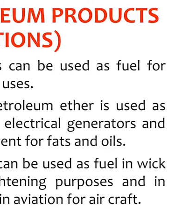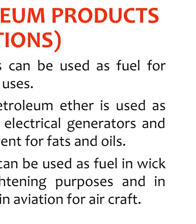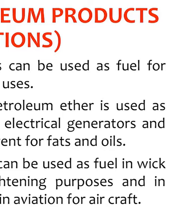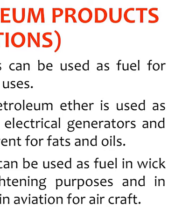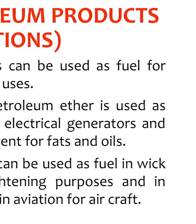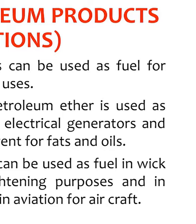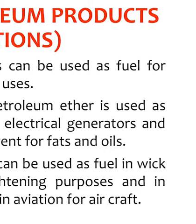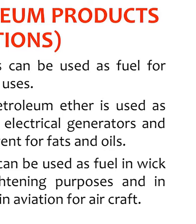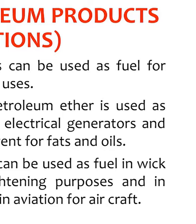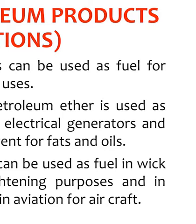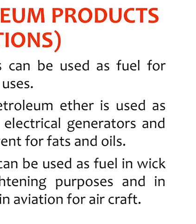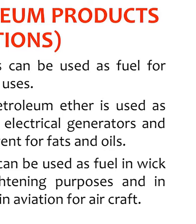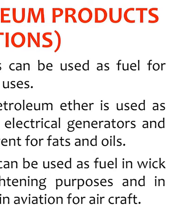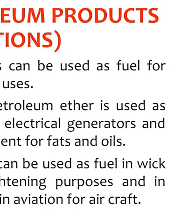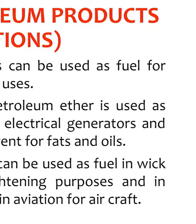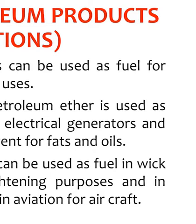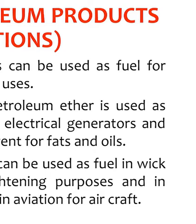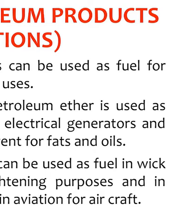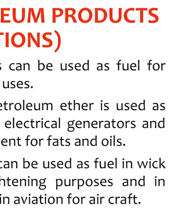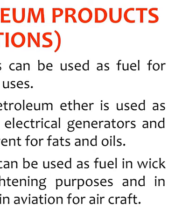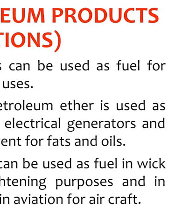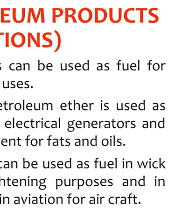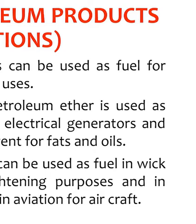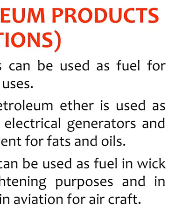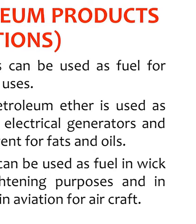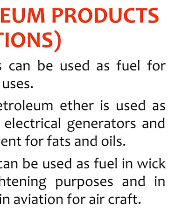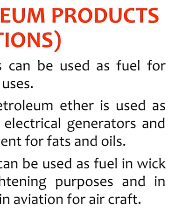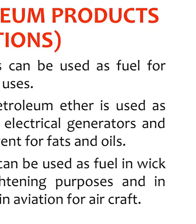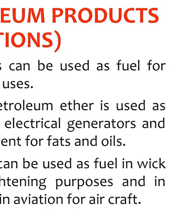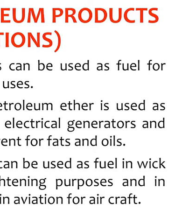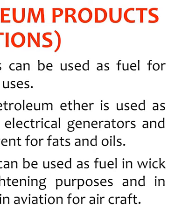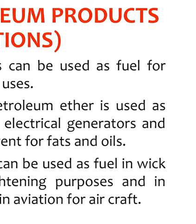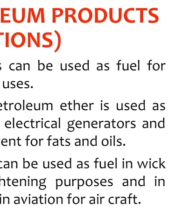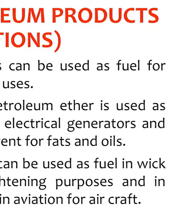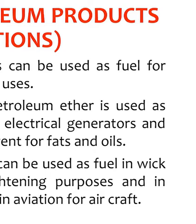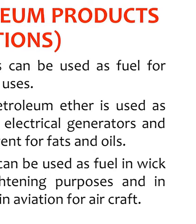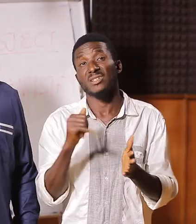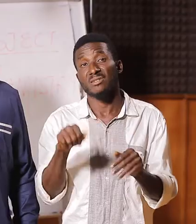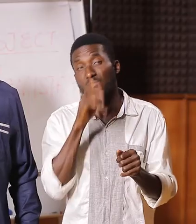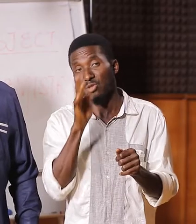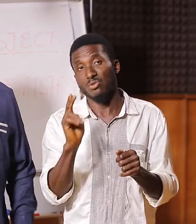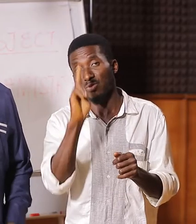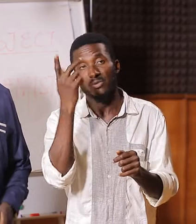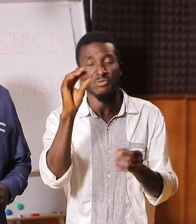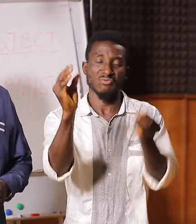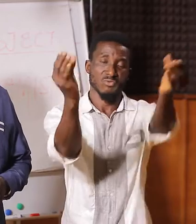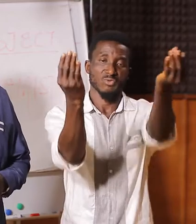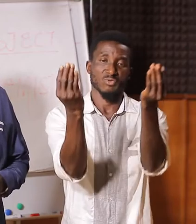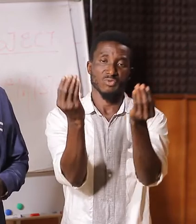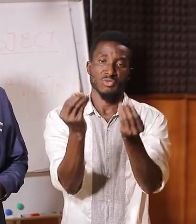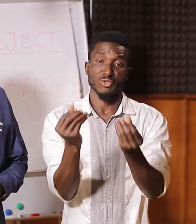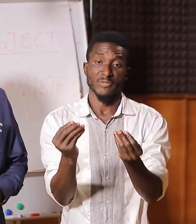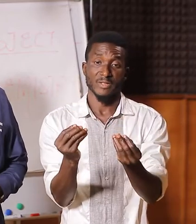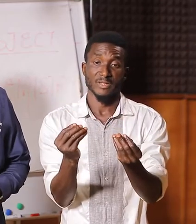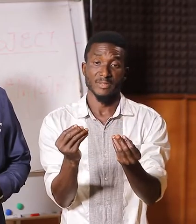our electrical generators, and it can also be used as a solvent. When we say solvent, something that you can